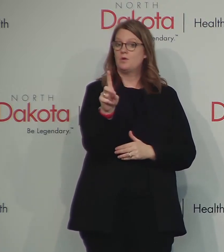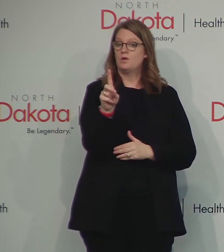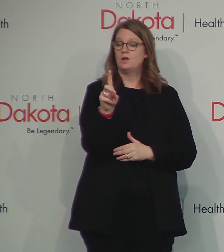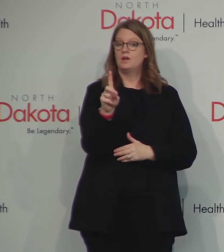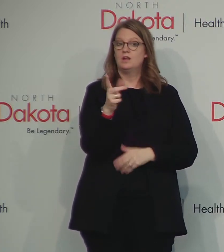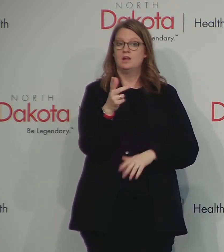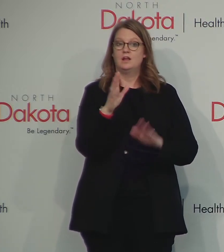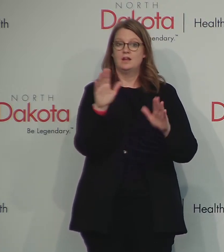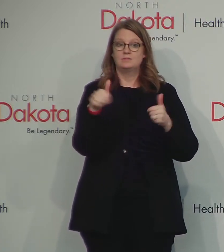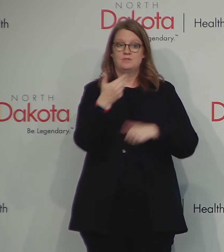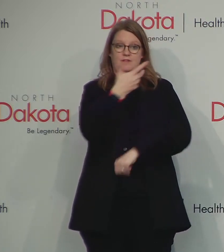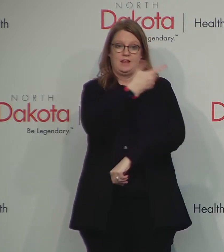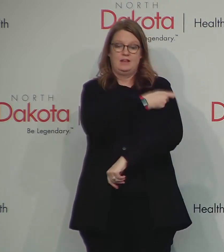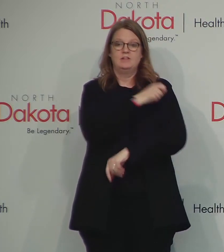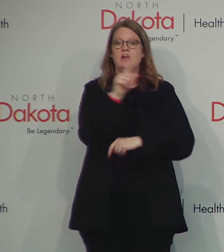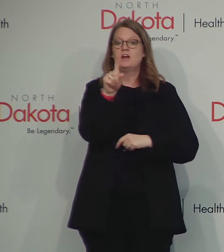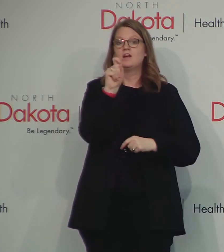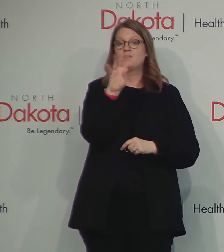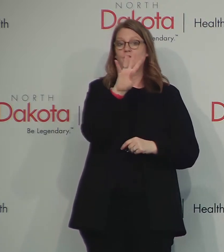has administered